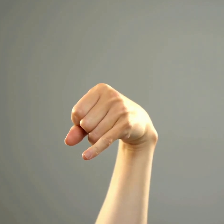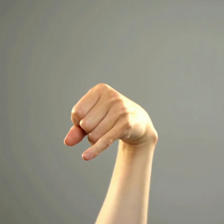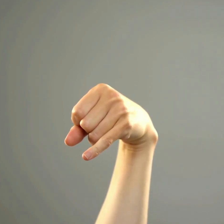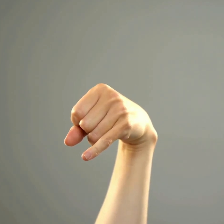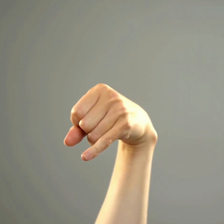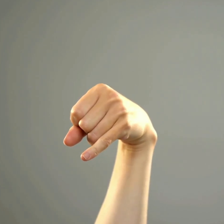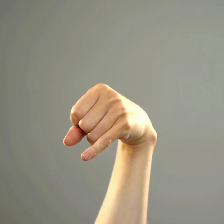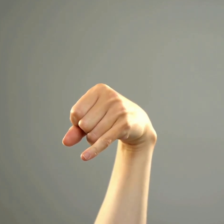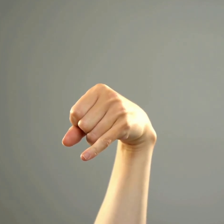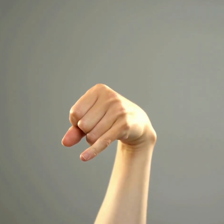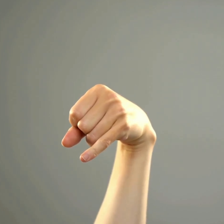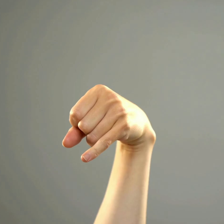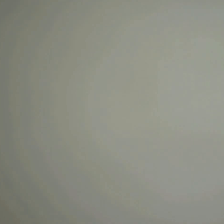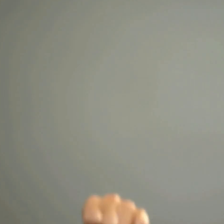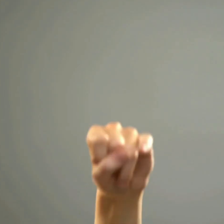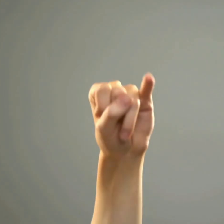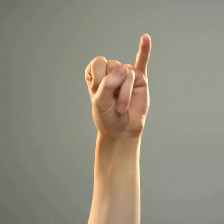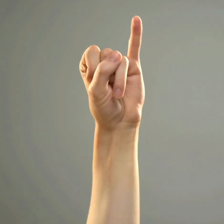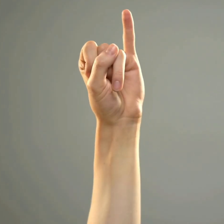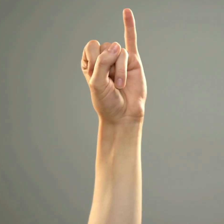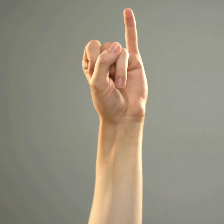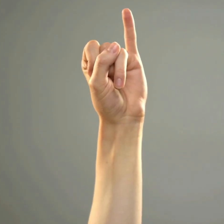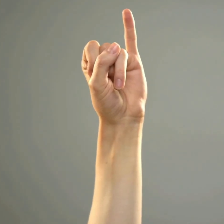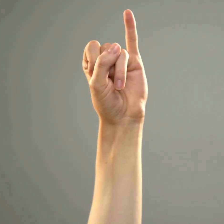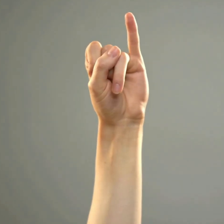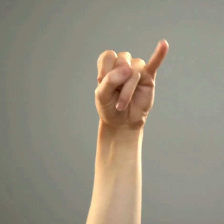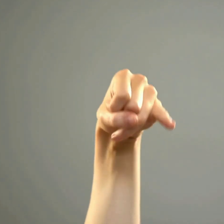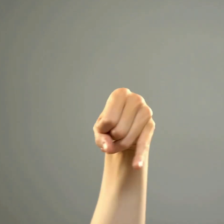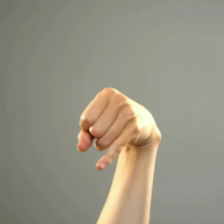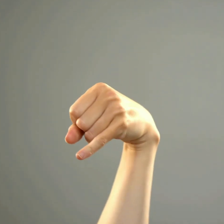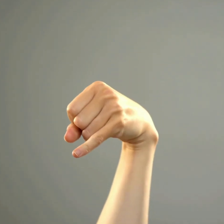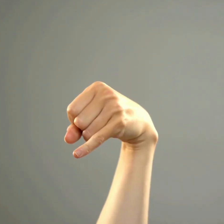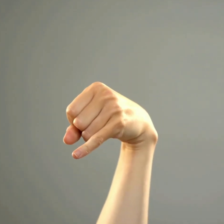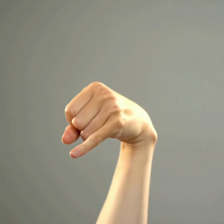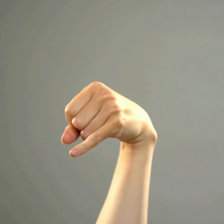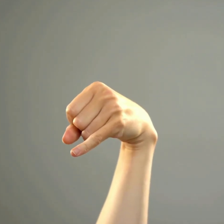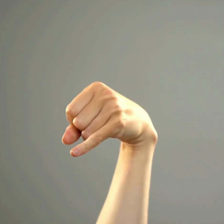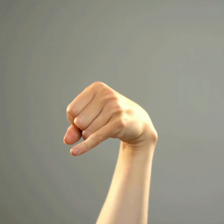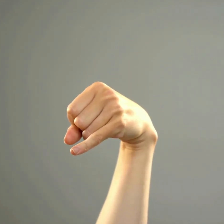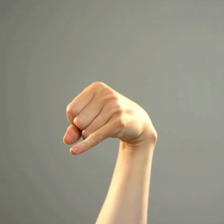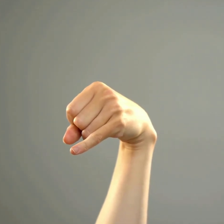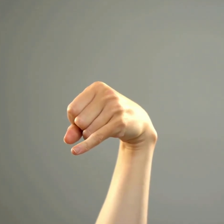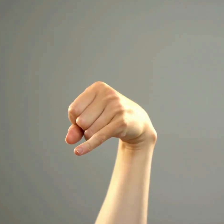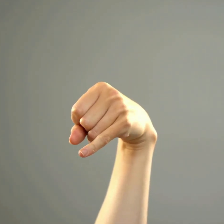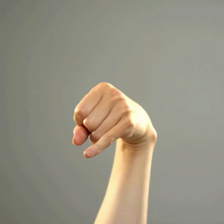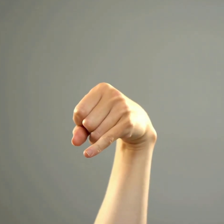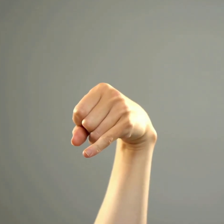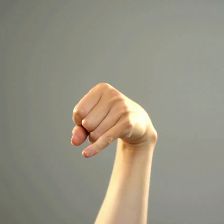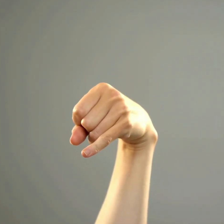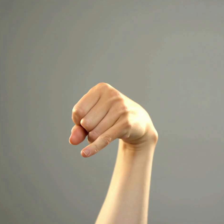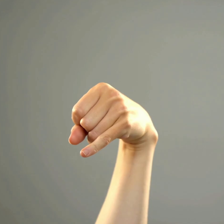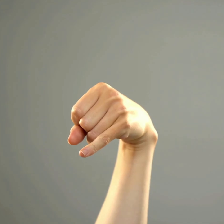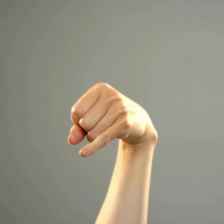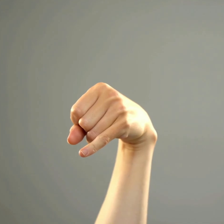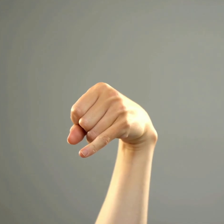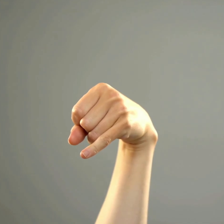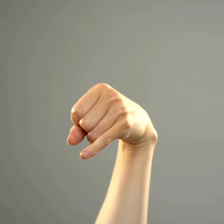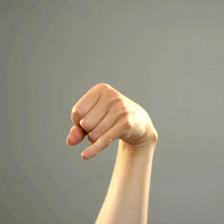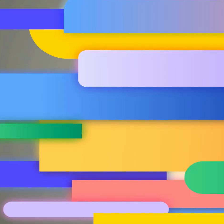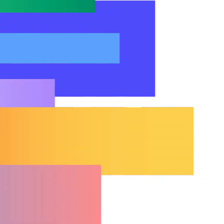another look at the letter J. Pinky is sticking out, bring it down, and then swoop it down to draw the letter J.